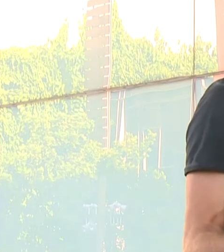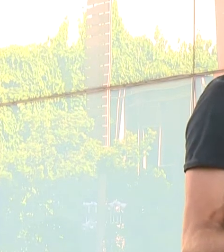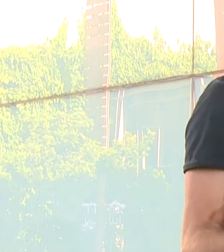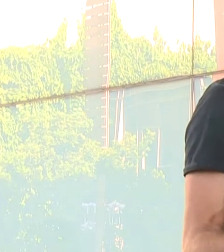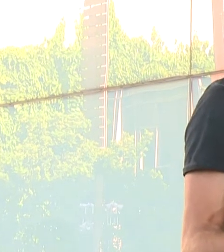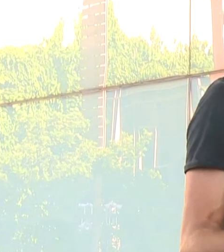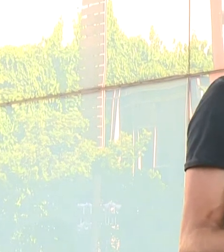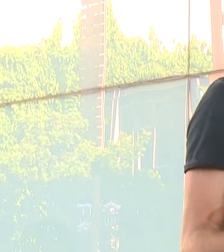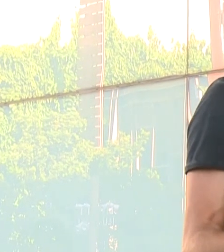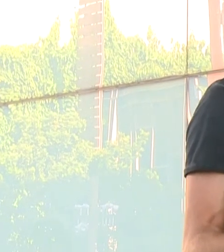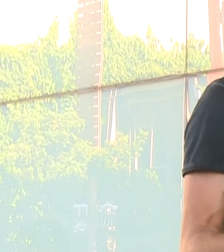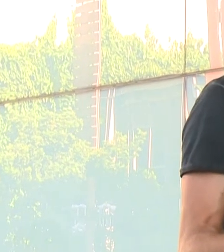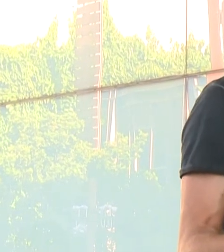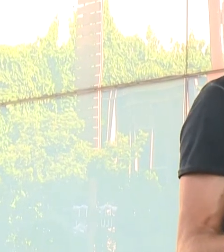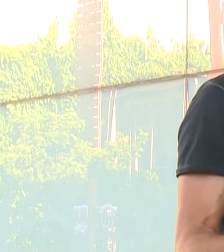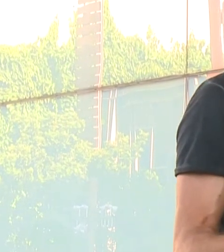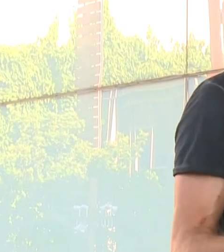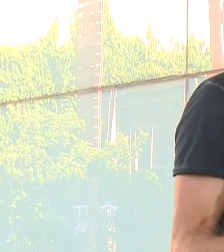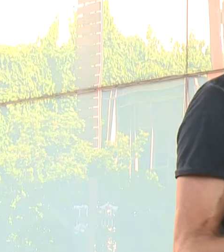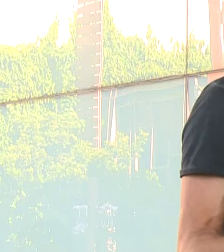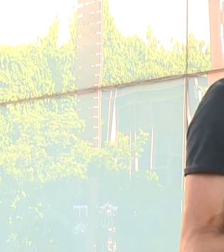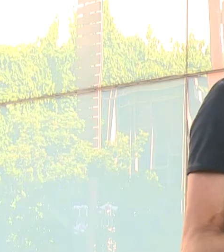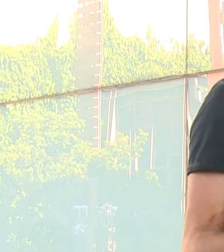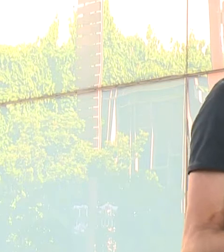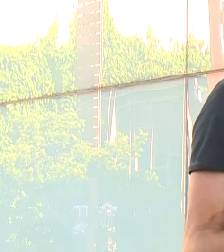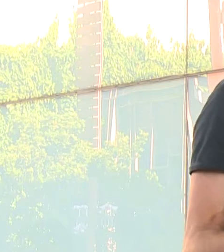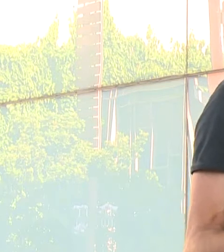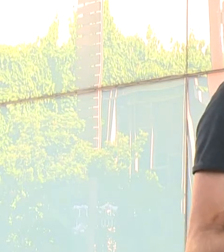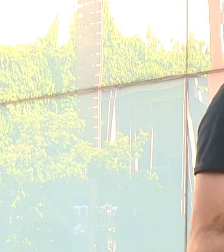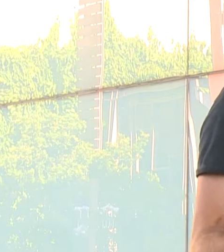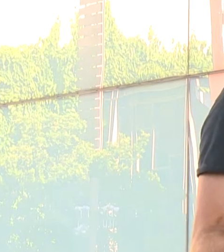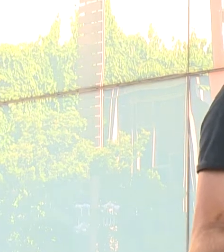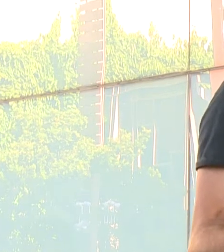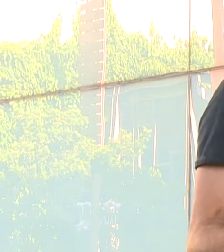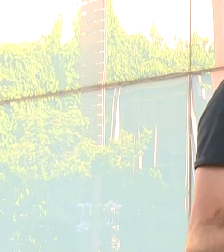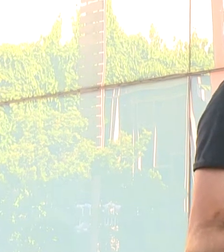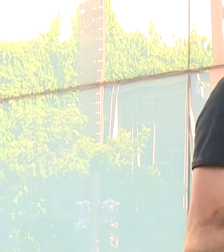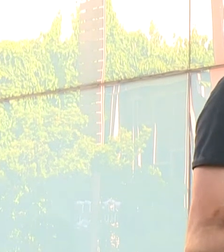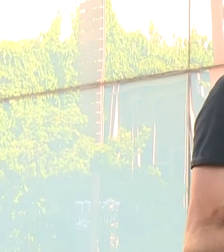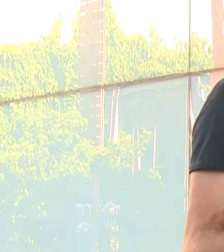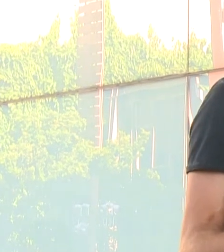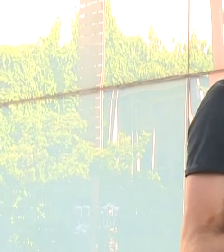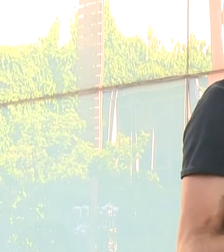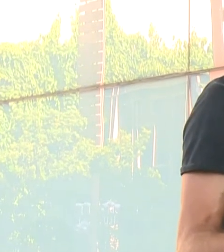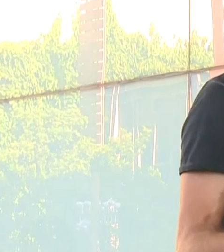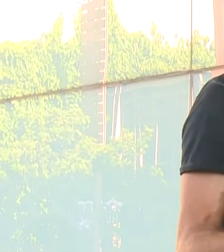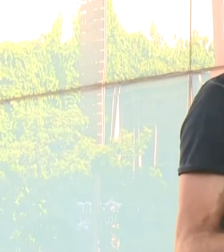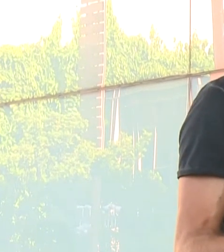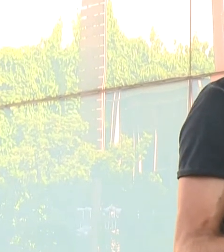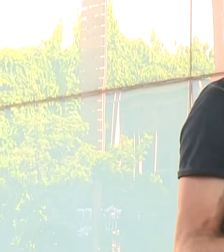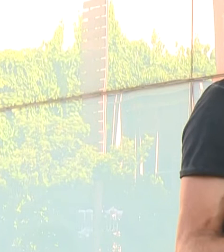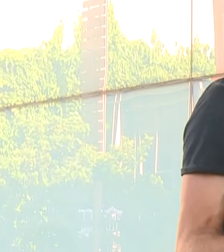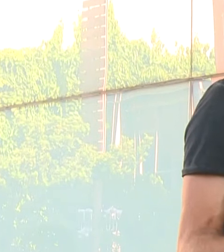film. Then meetings with the director to fine-tune the characters' looks and develop the style of the key scripted props.